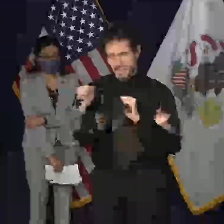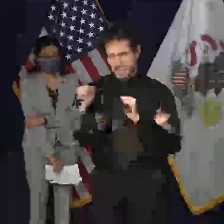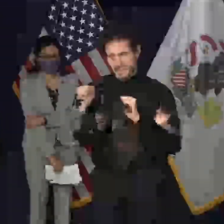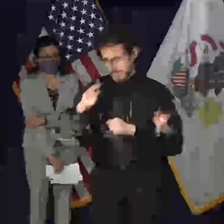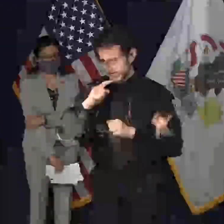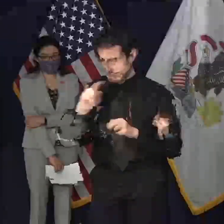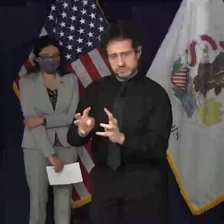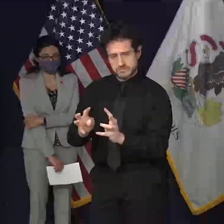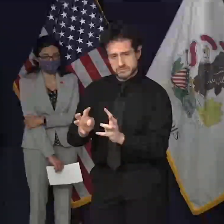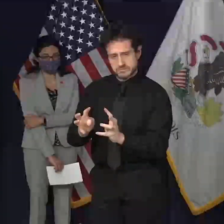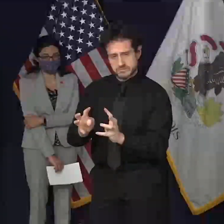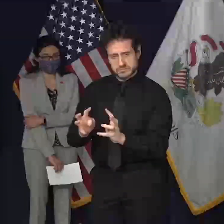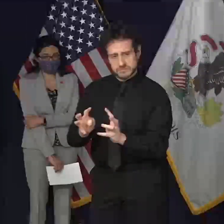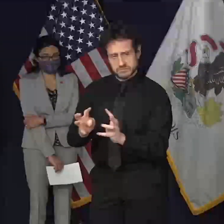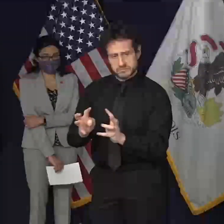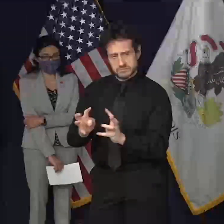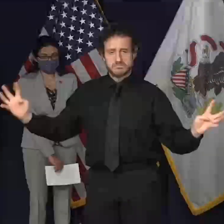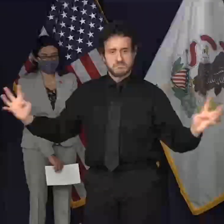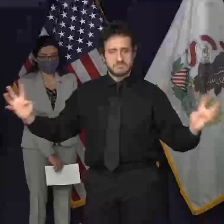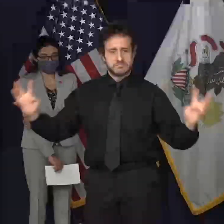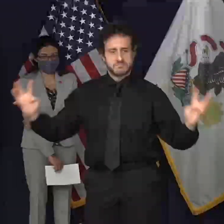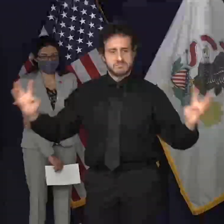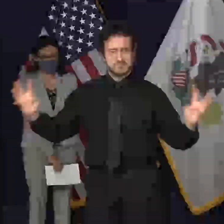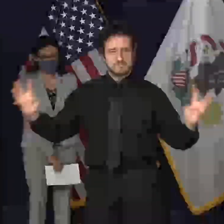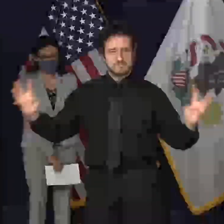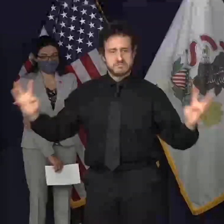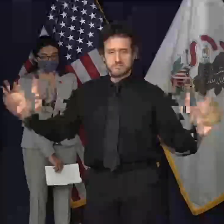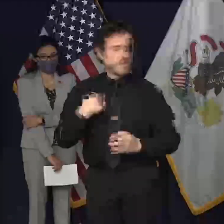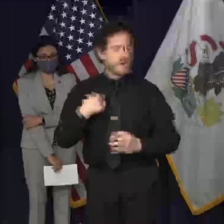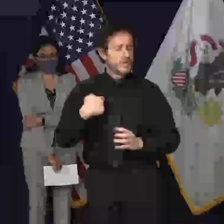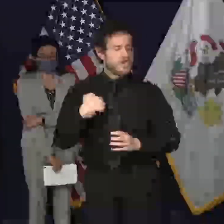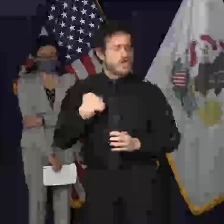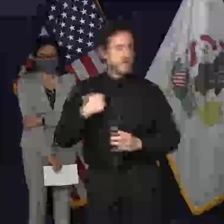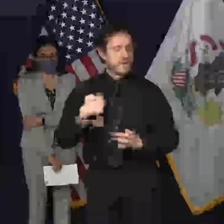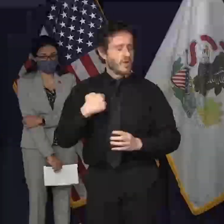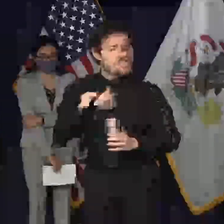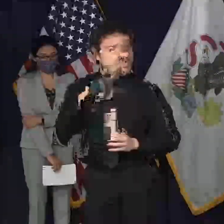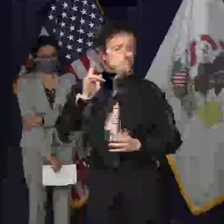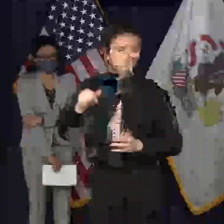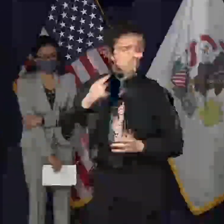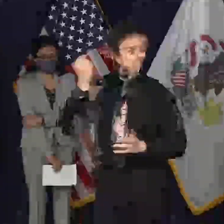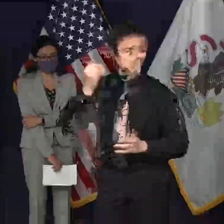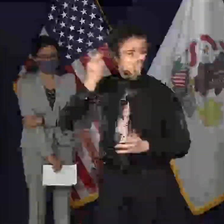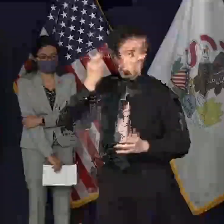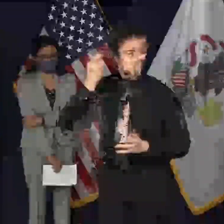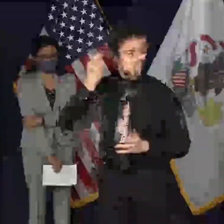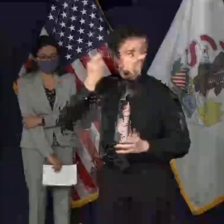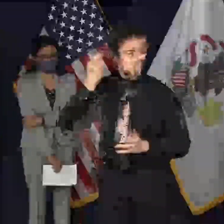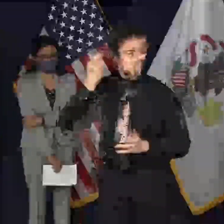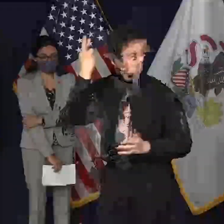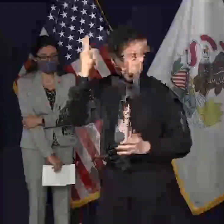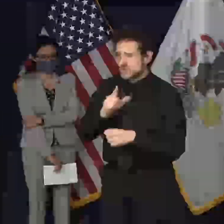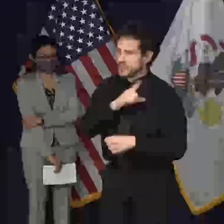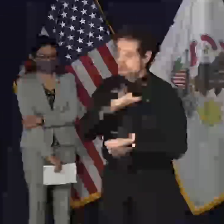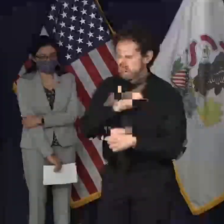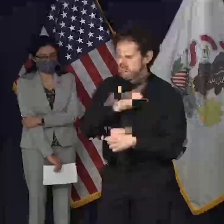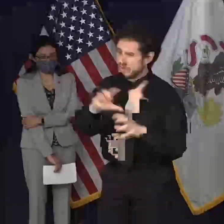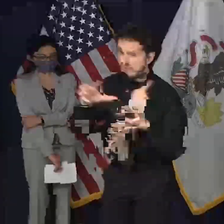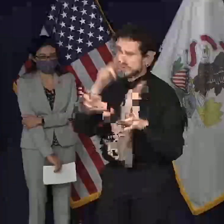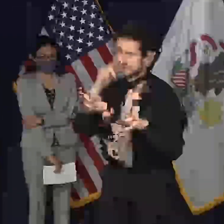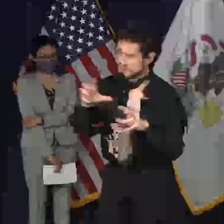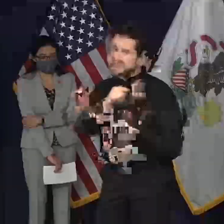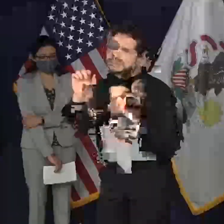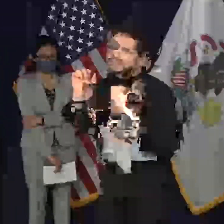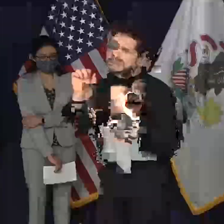of the reasons that we didn't just provide that, for no reason. We wanted to make sure that the legislature knew there are ways to do this.